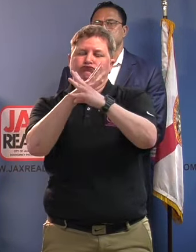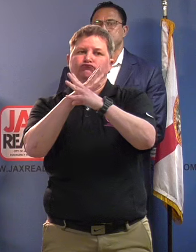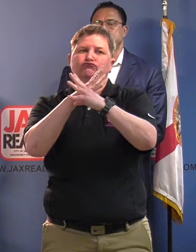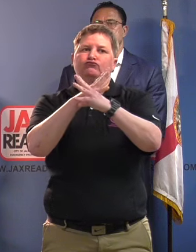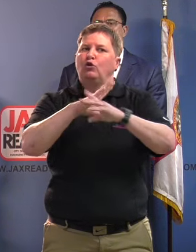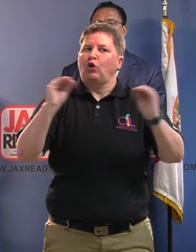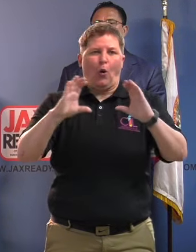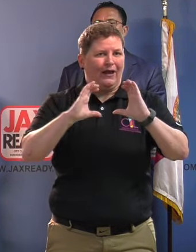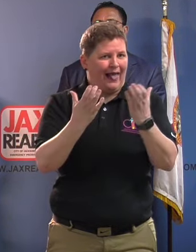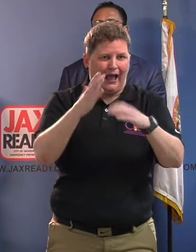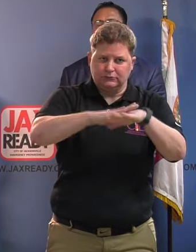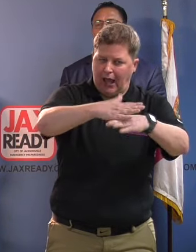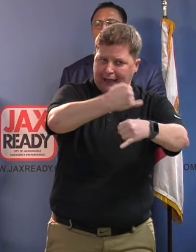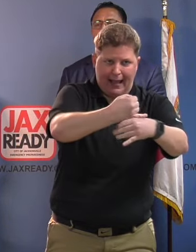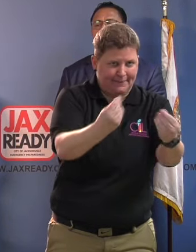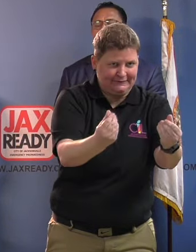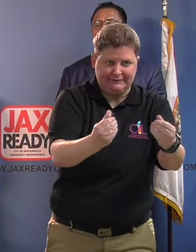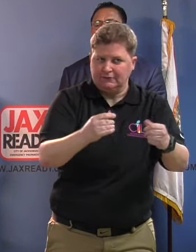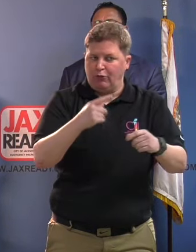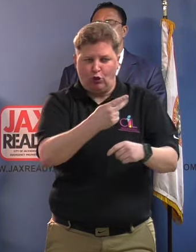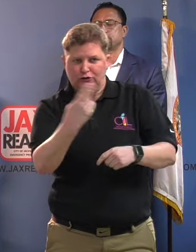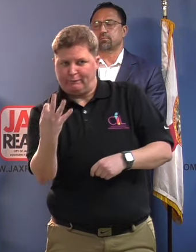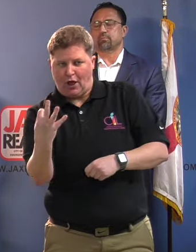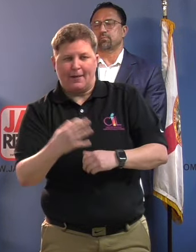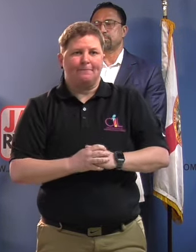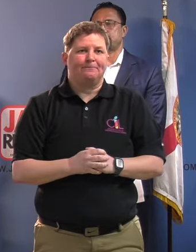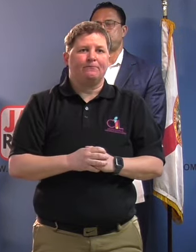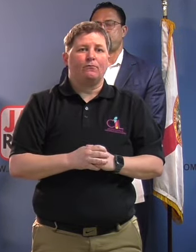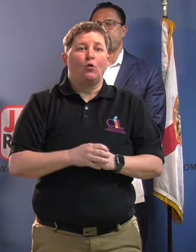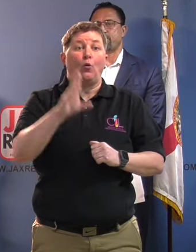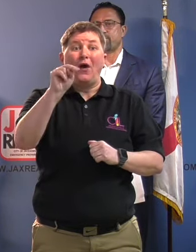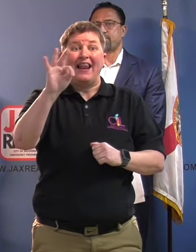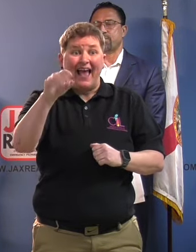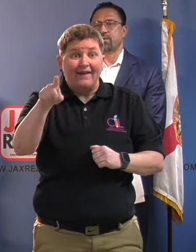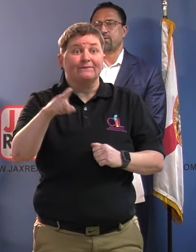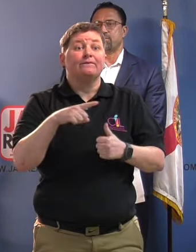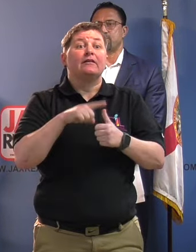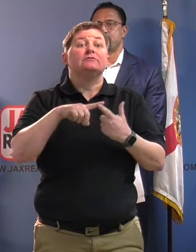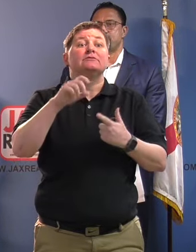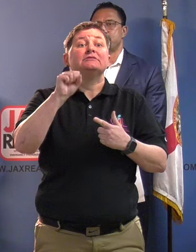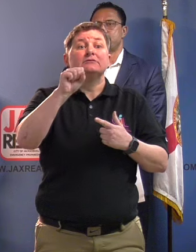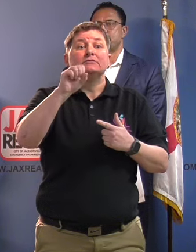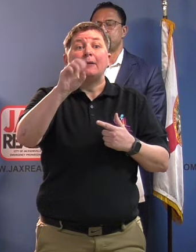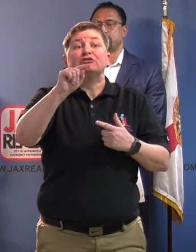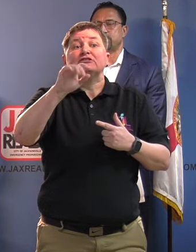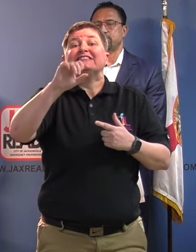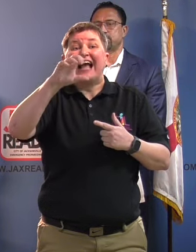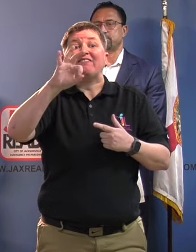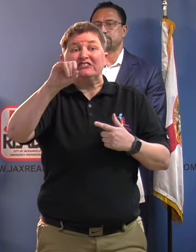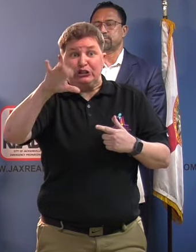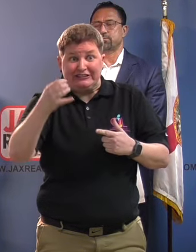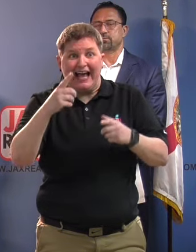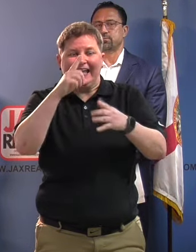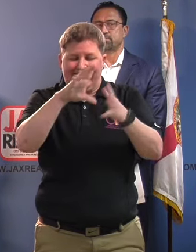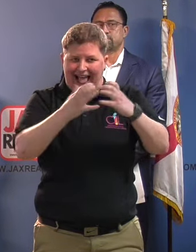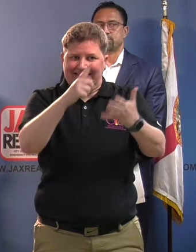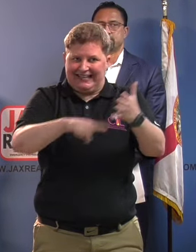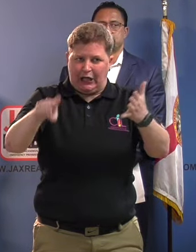Friday. UNF, EWU, and FSCJ classes are canceled Thursday and Friday.